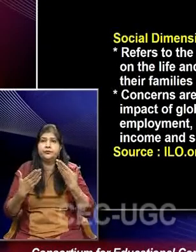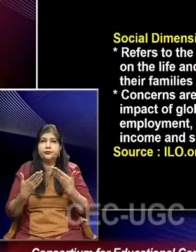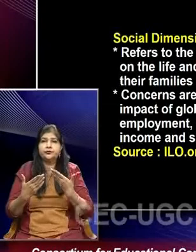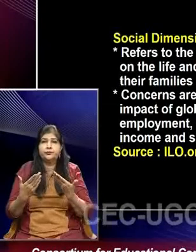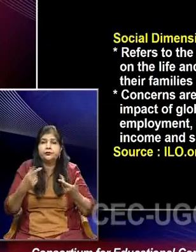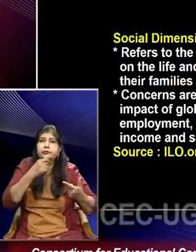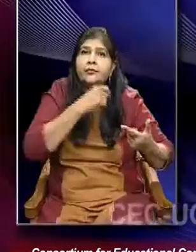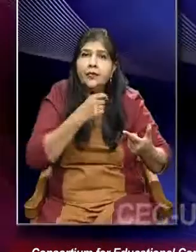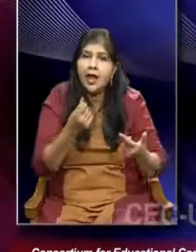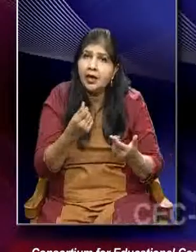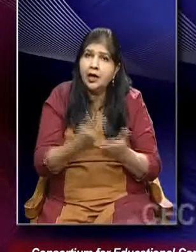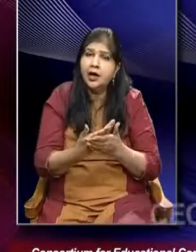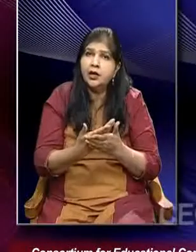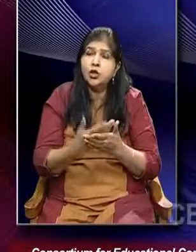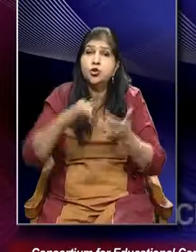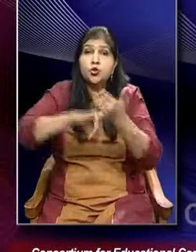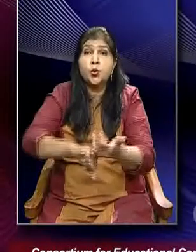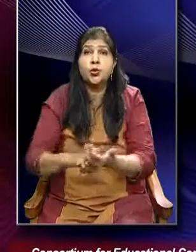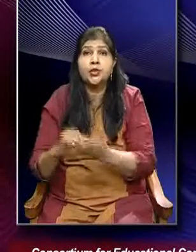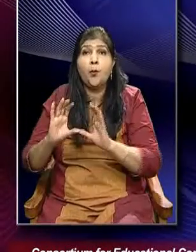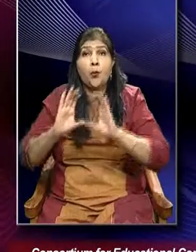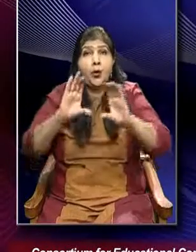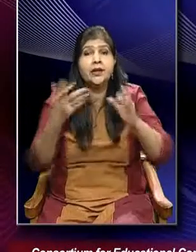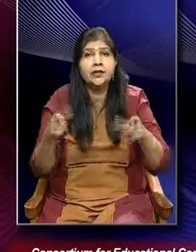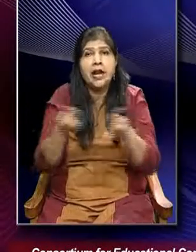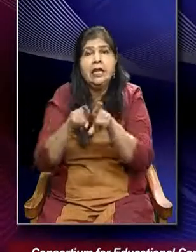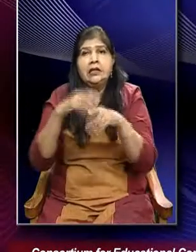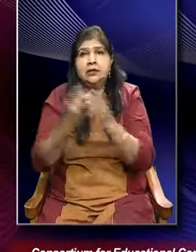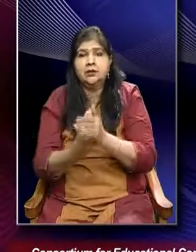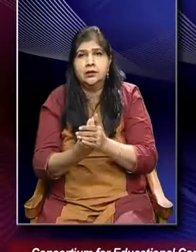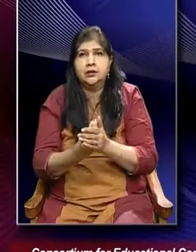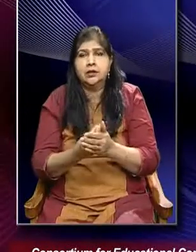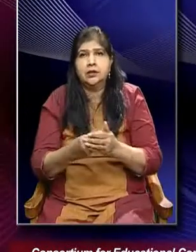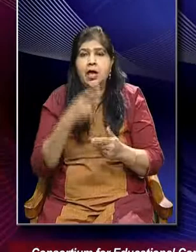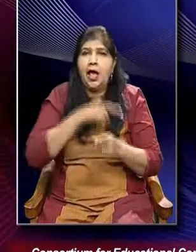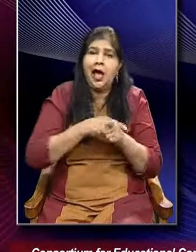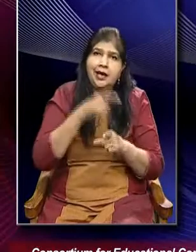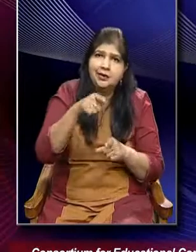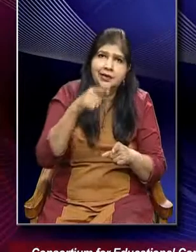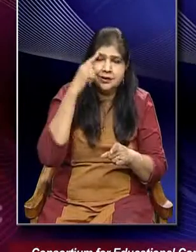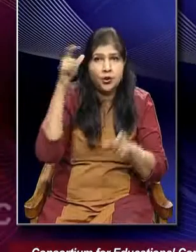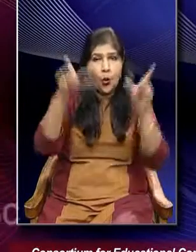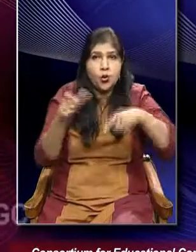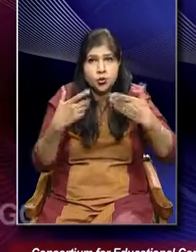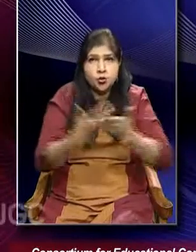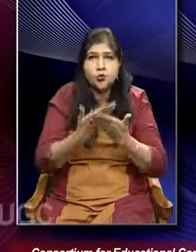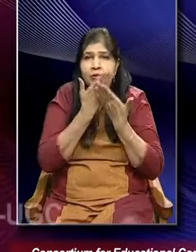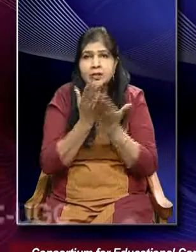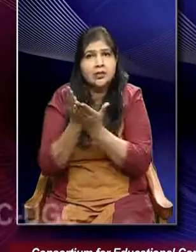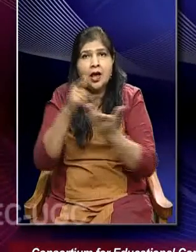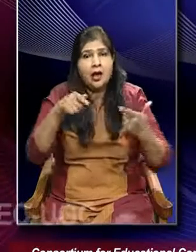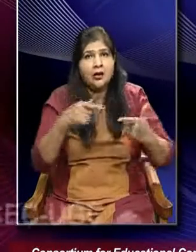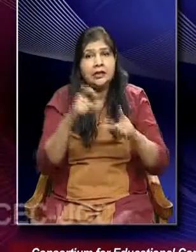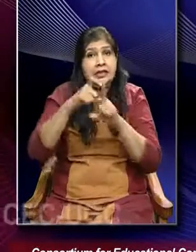social protection, amongst others. Dear learners, we hope the lecture on dimensions